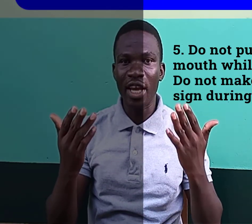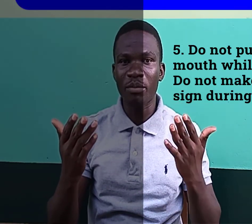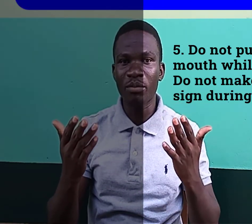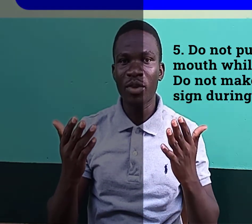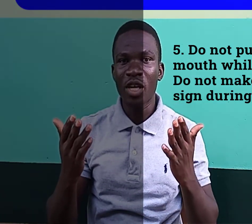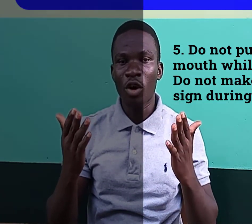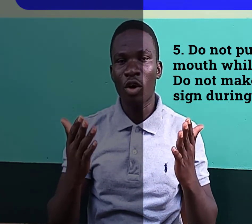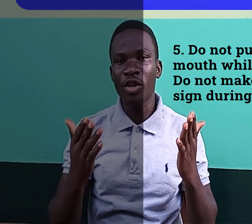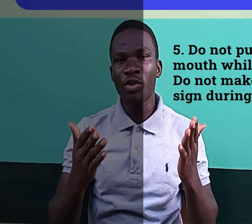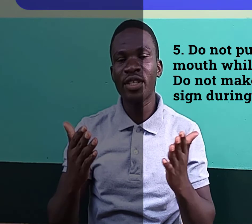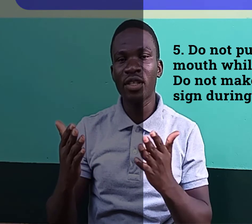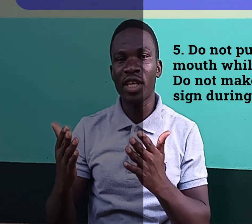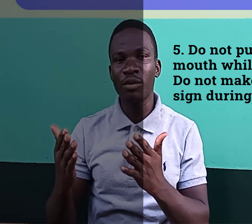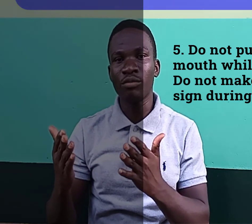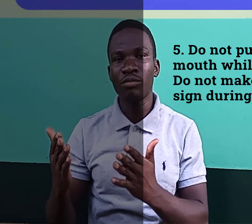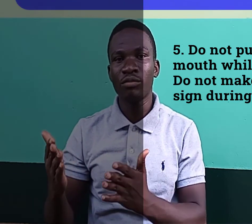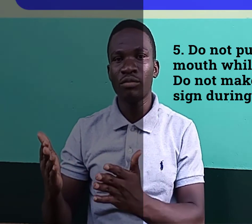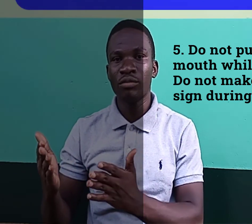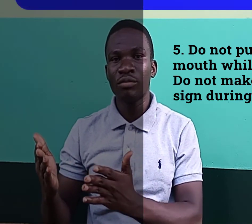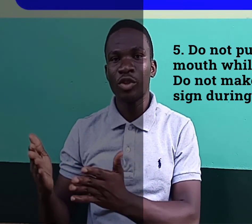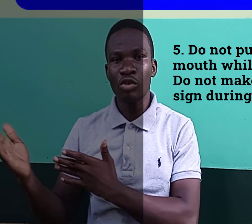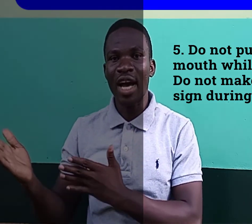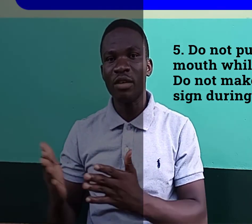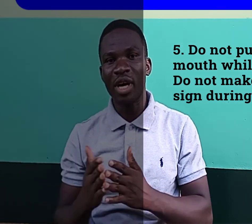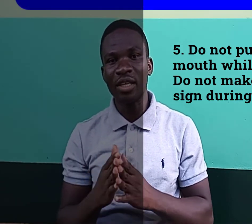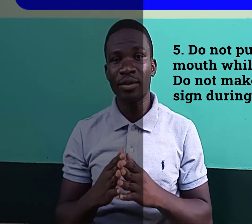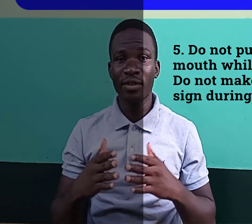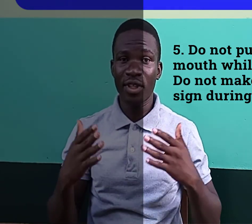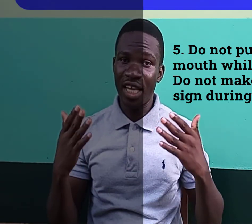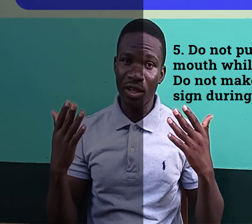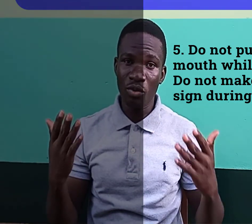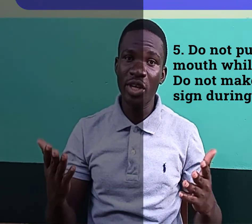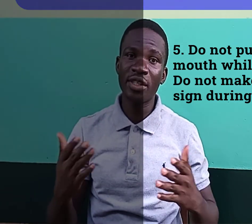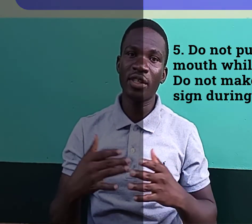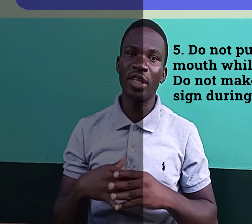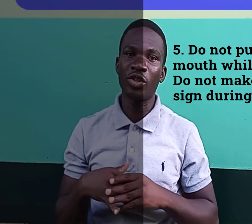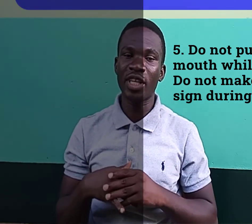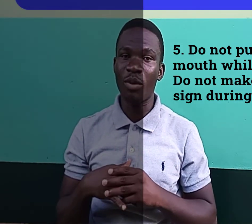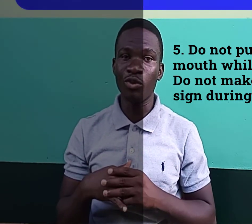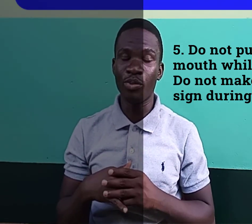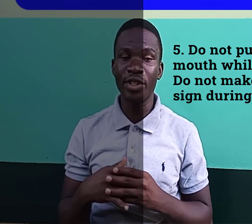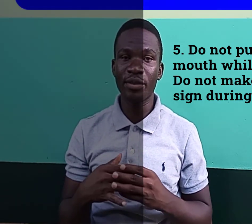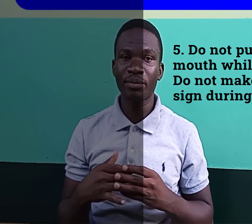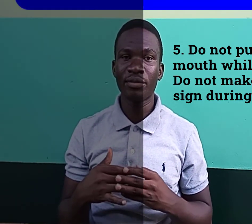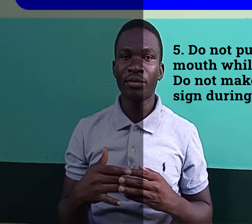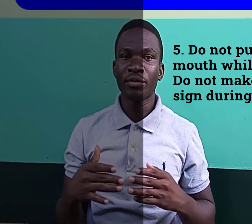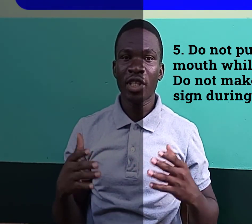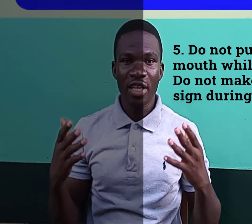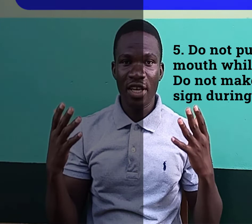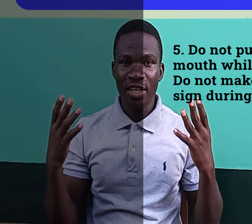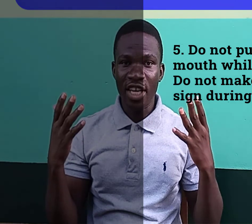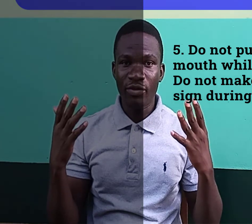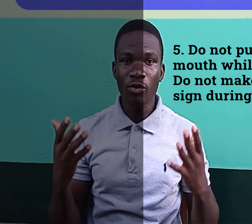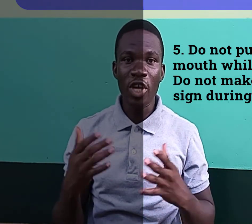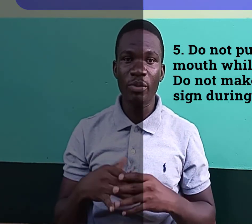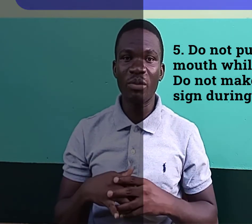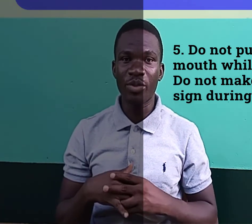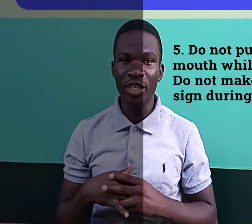them or equating them to animals, and which is not appropriate. They are full human